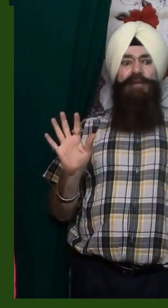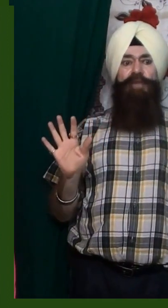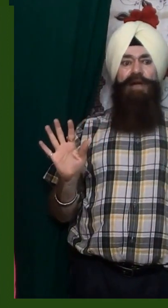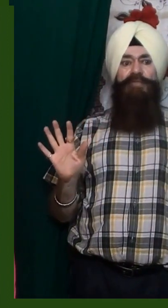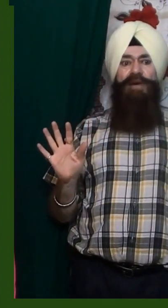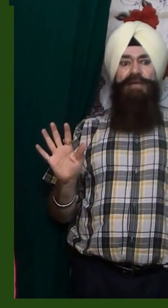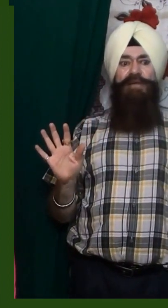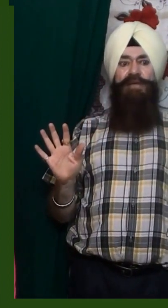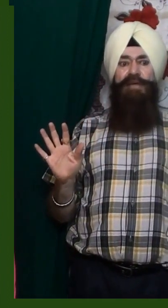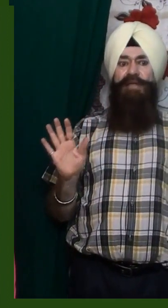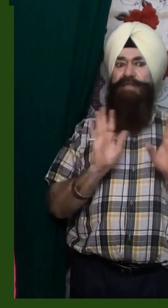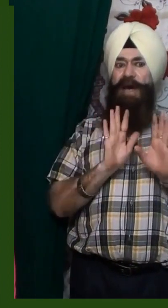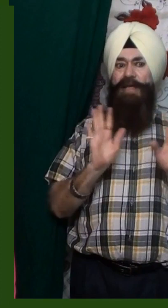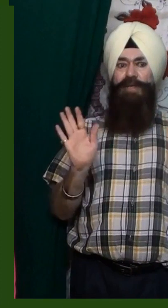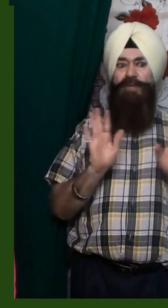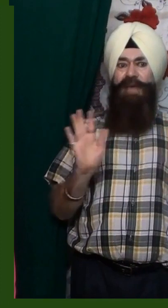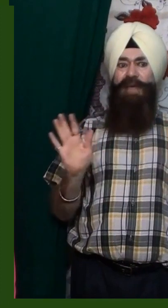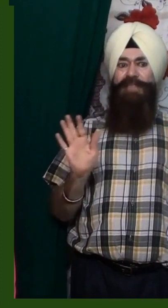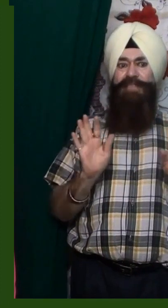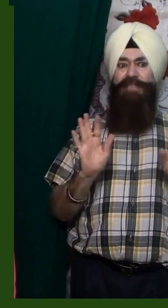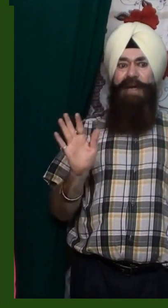100 mile per hour.